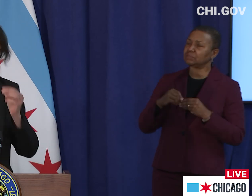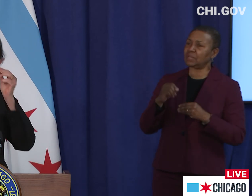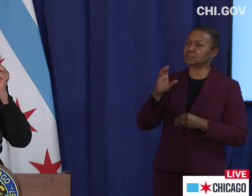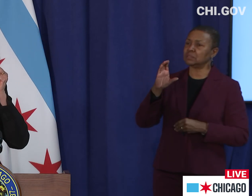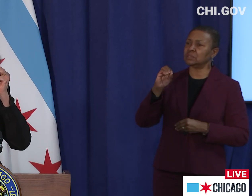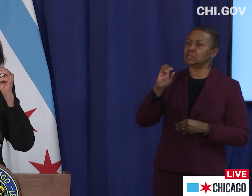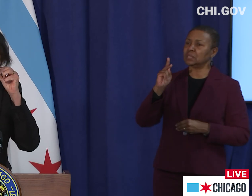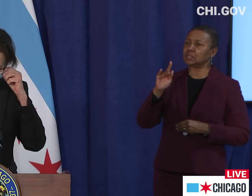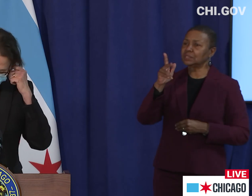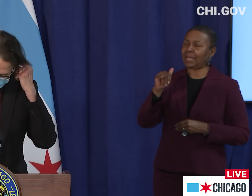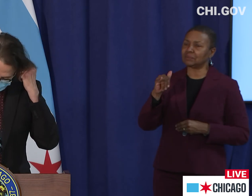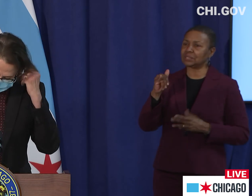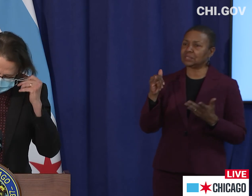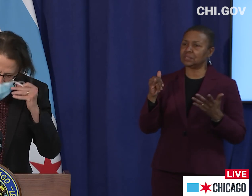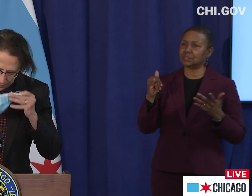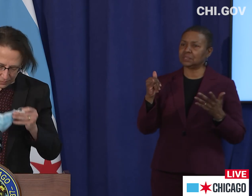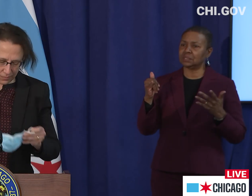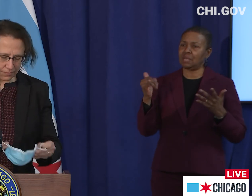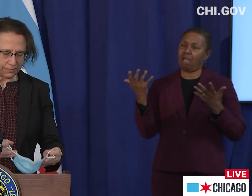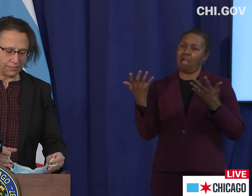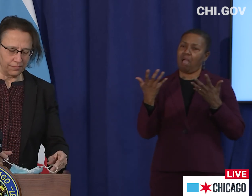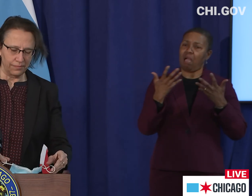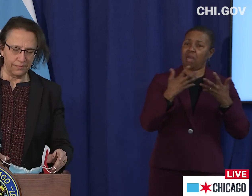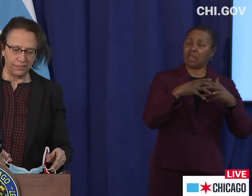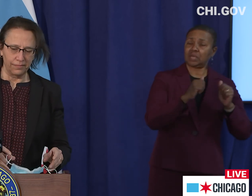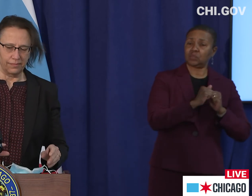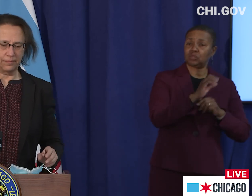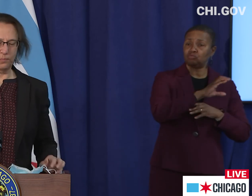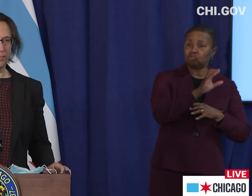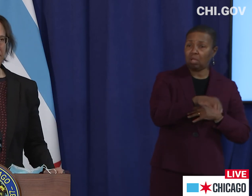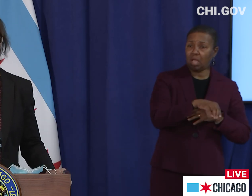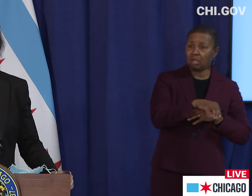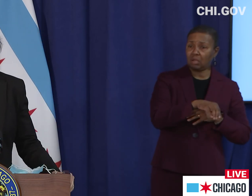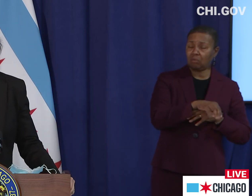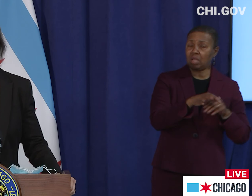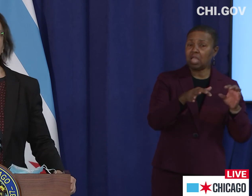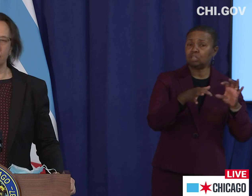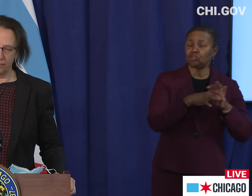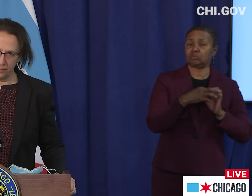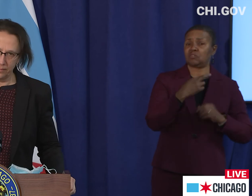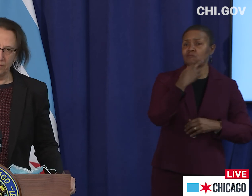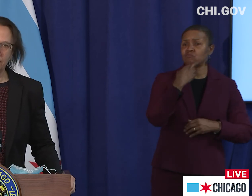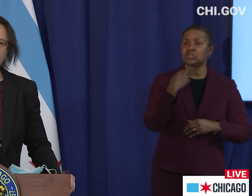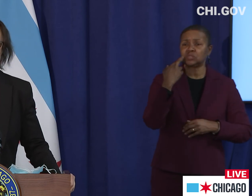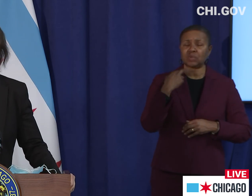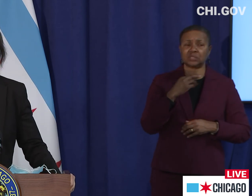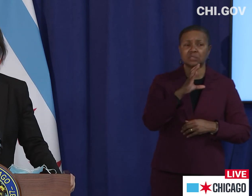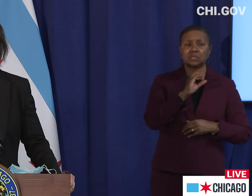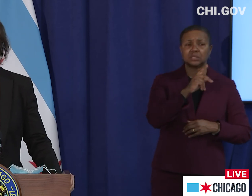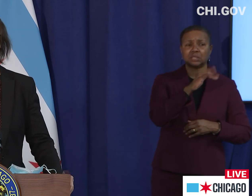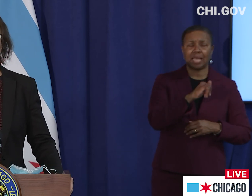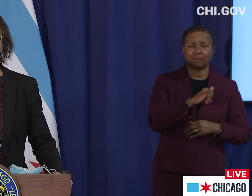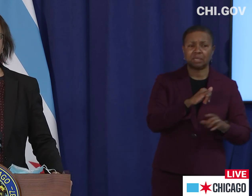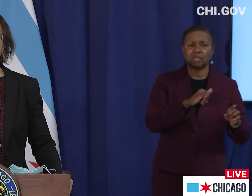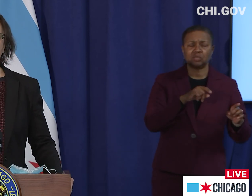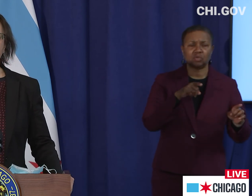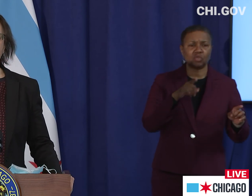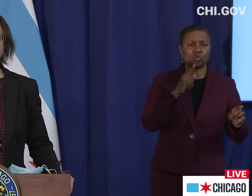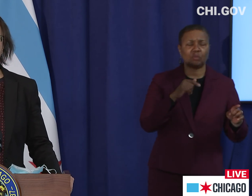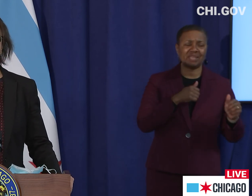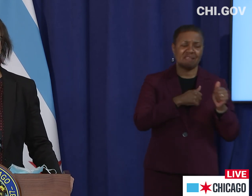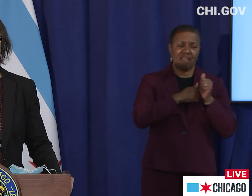County aligning with the city of Chicago, and as far as restaurants in Cook County, so you're basically going